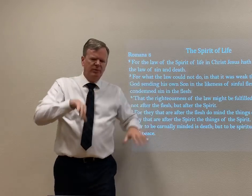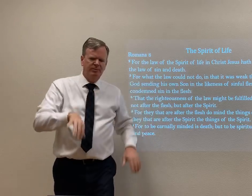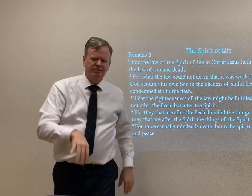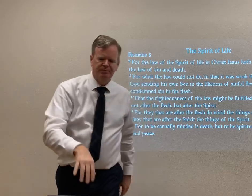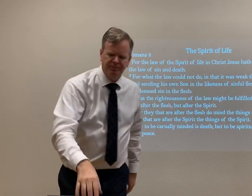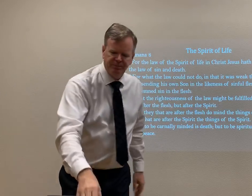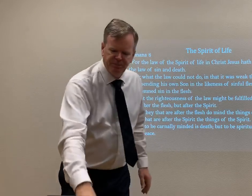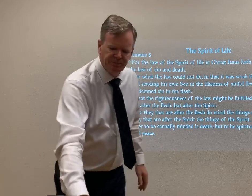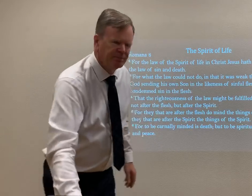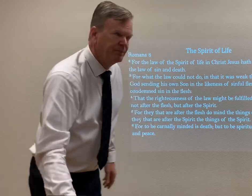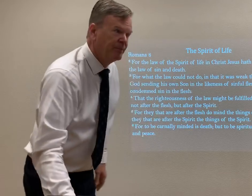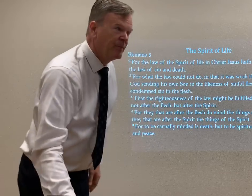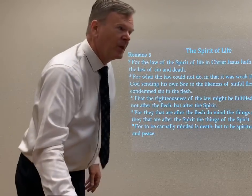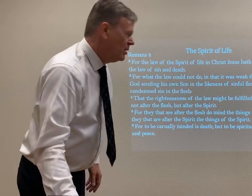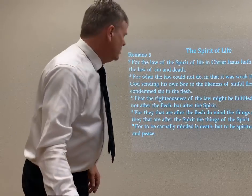Following the things of God, yes, that's right.